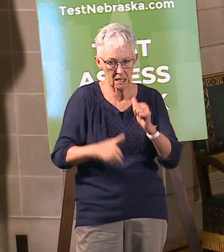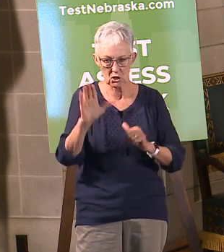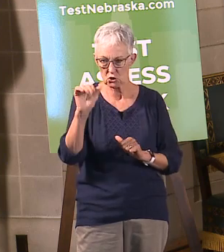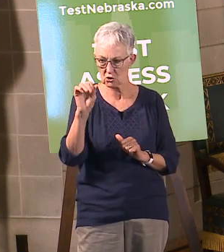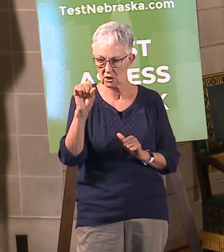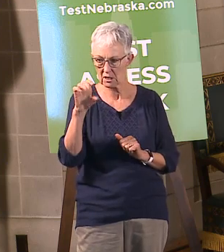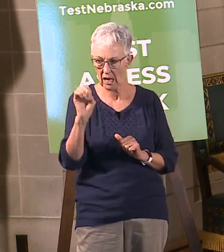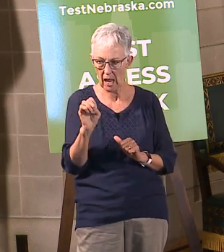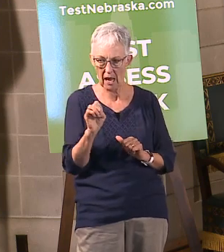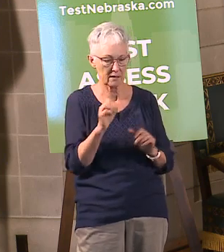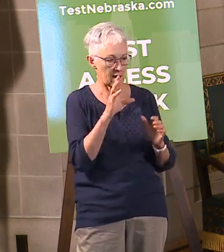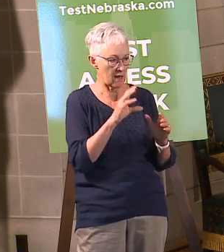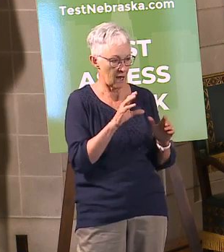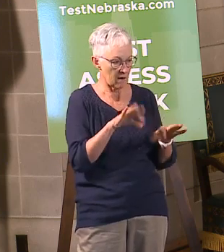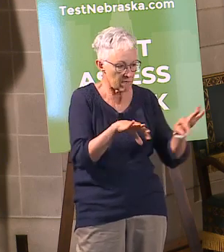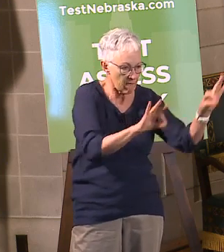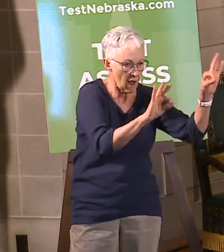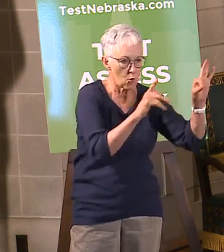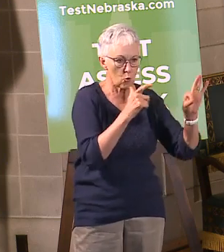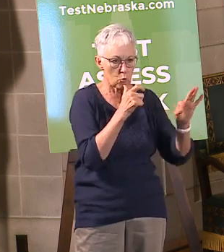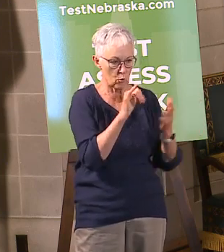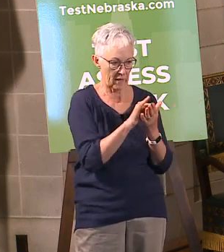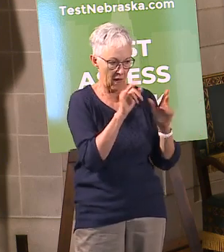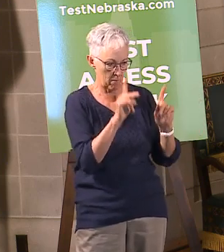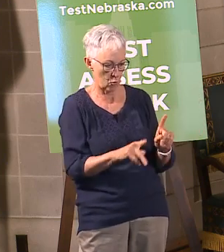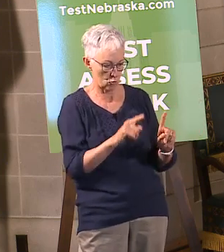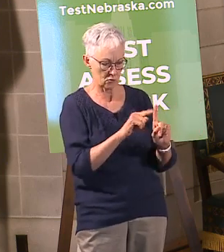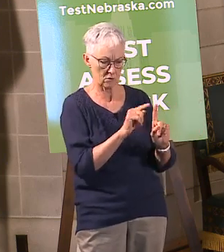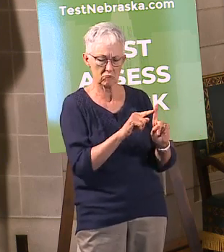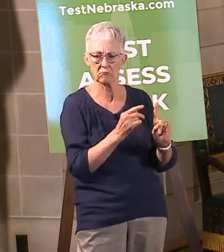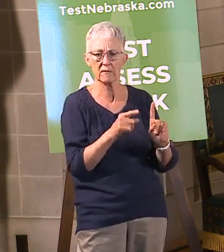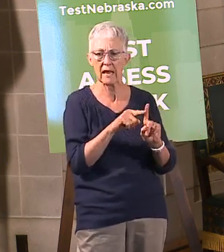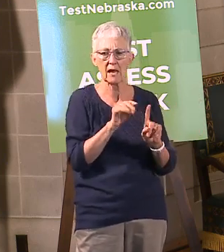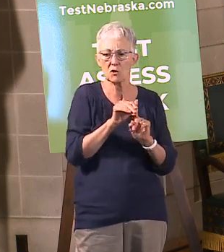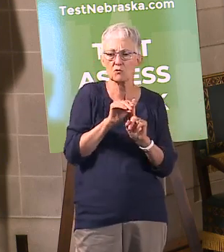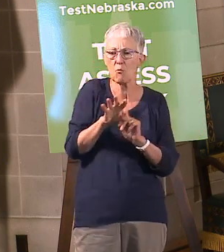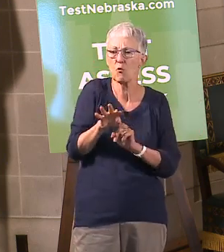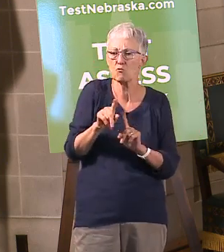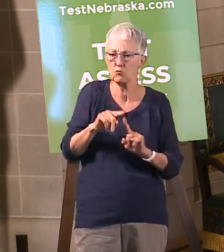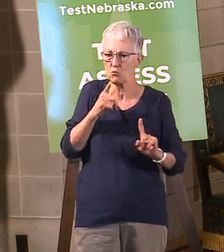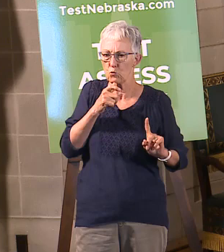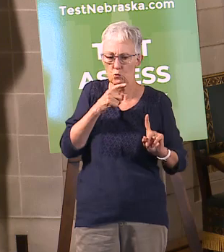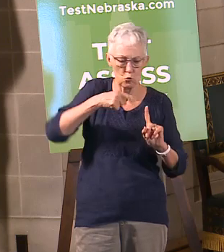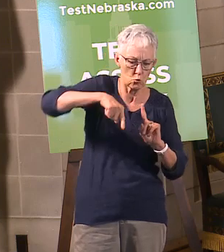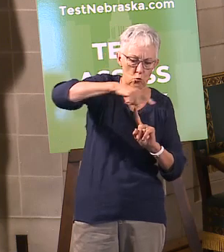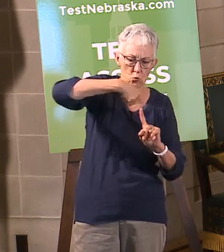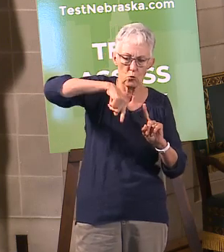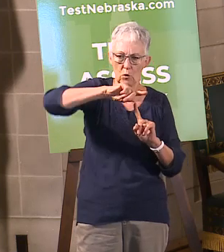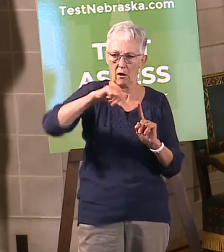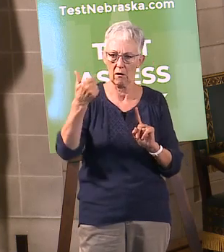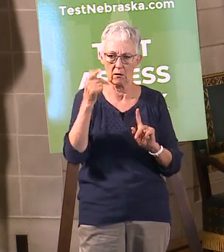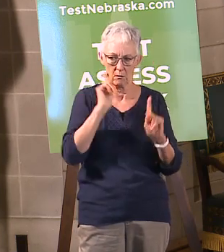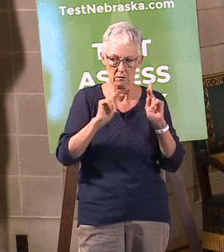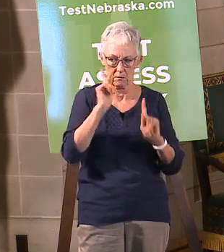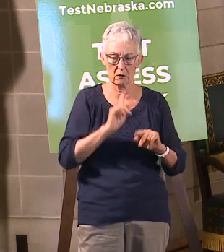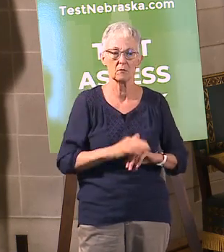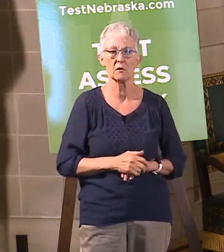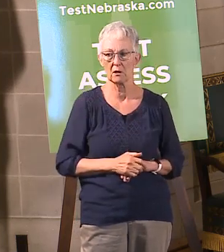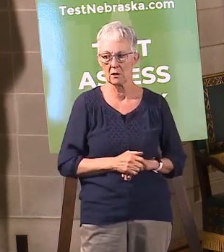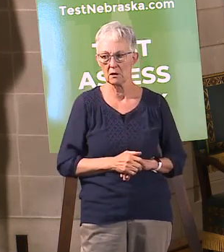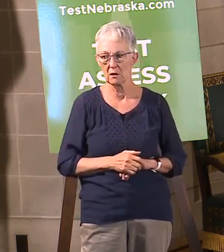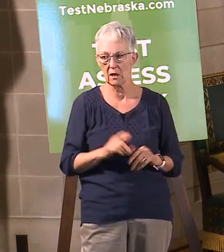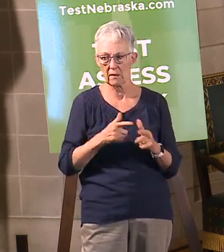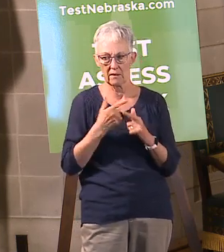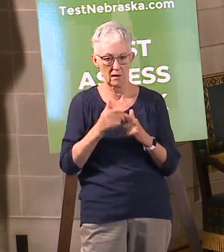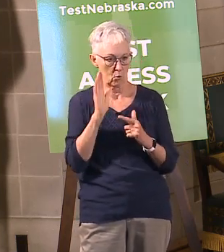contact tracing to identify anyone who could have been exposed to the positive resident or staff member. Additional testing